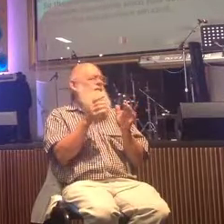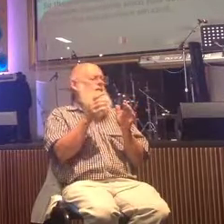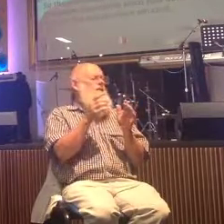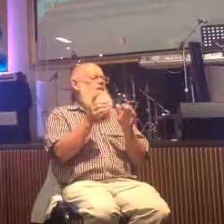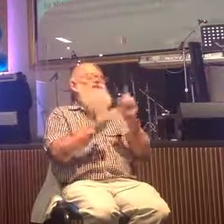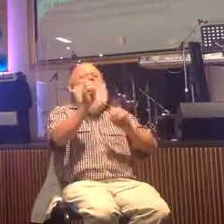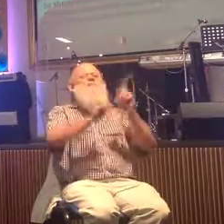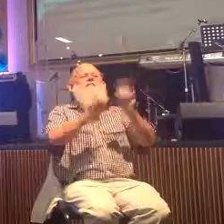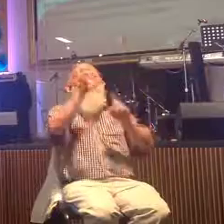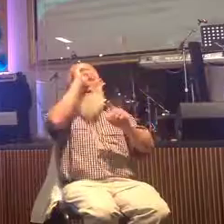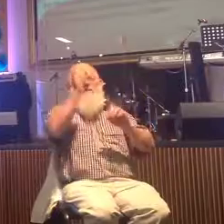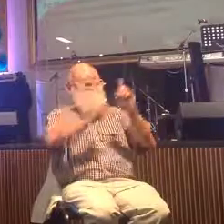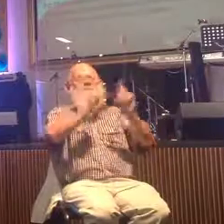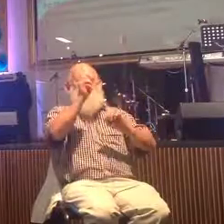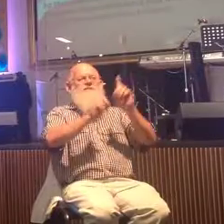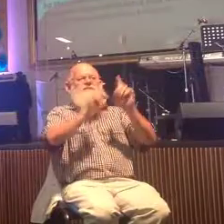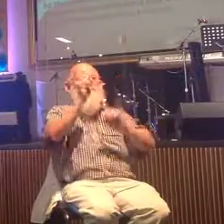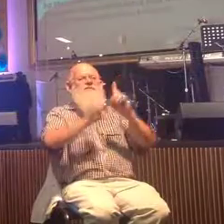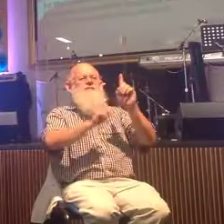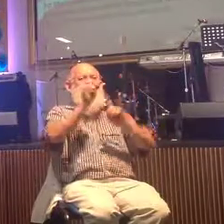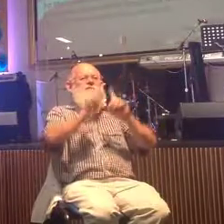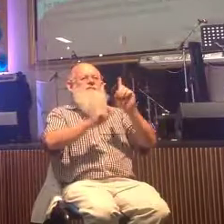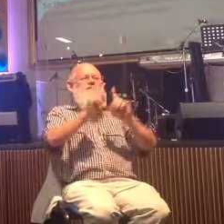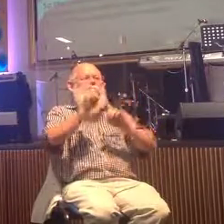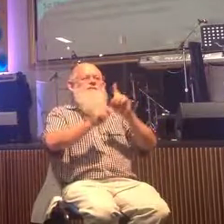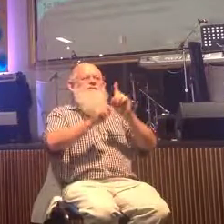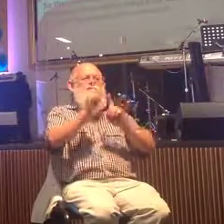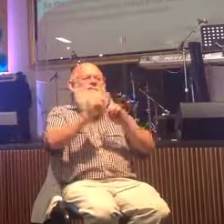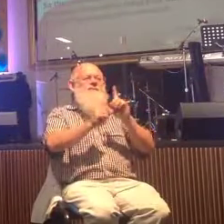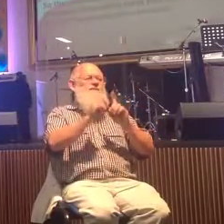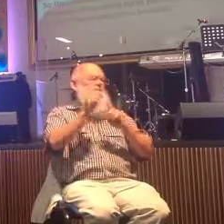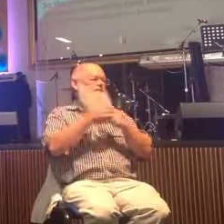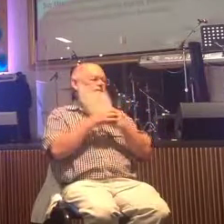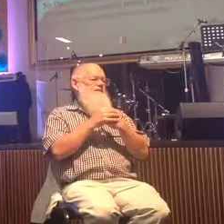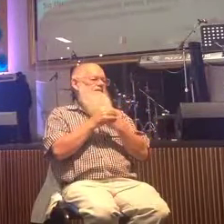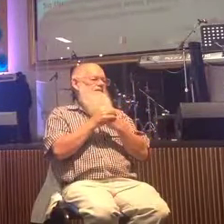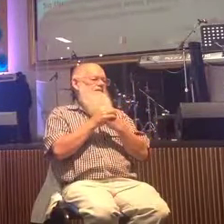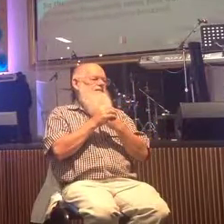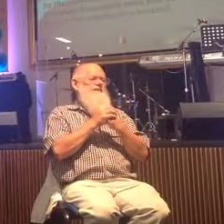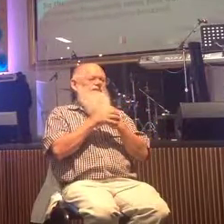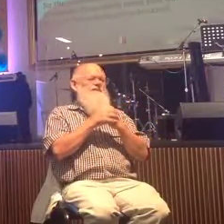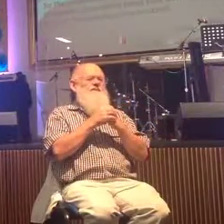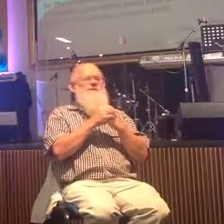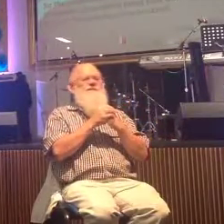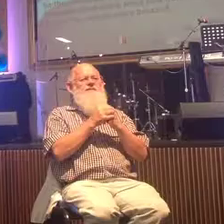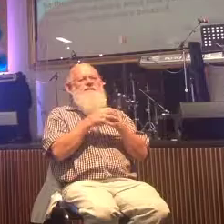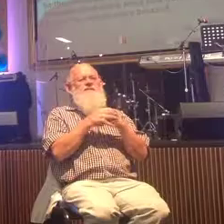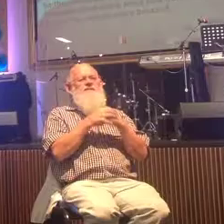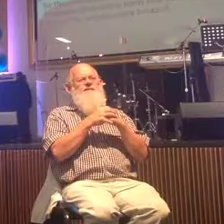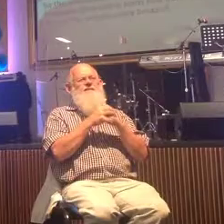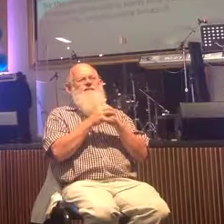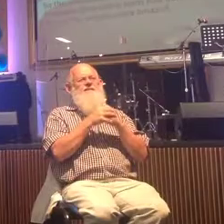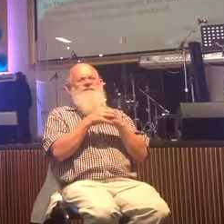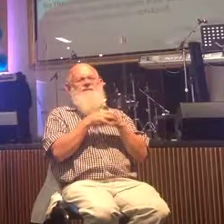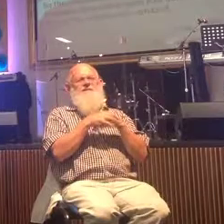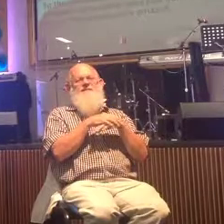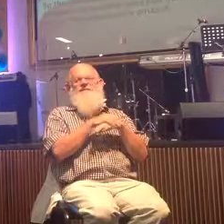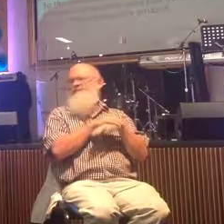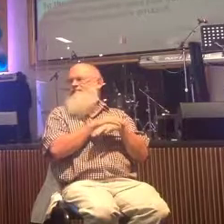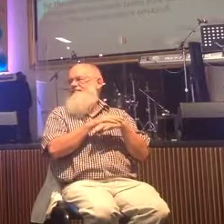likes bacon. I don't understand the love of bacon that's around the world. Bacon's alright,